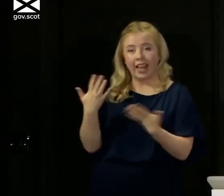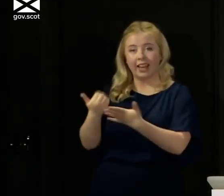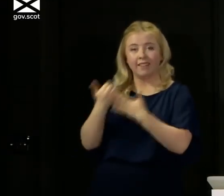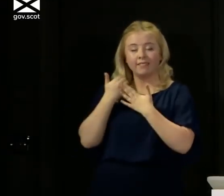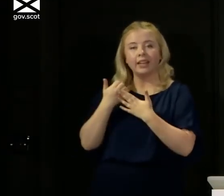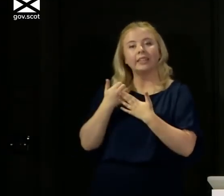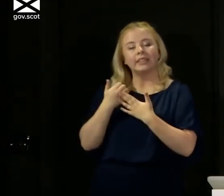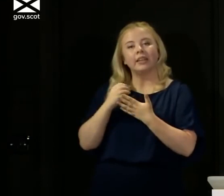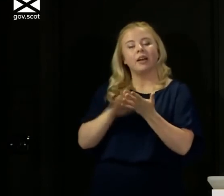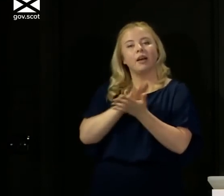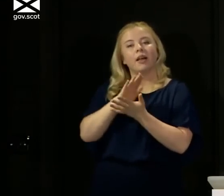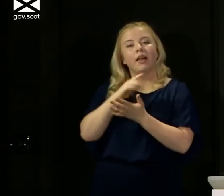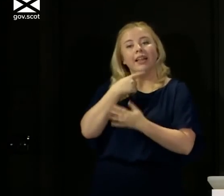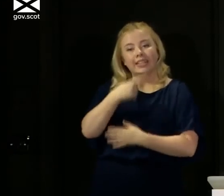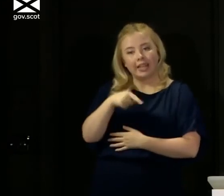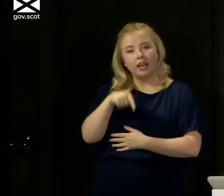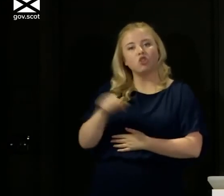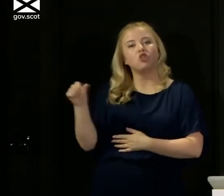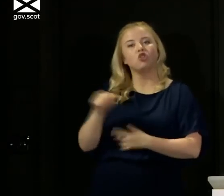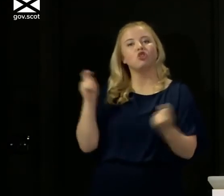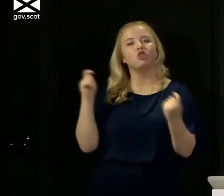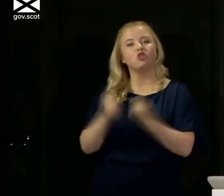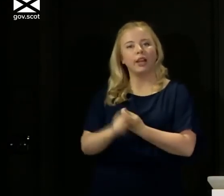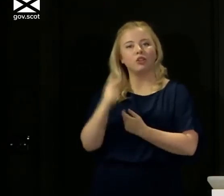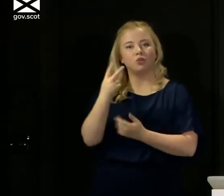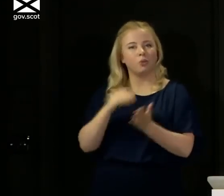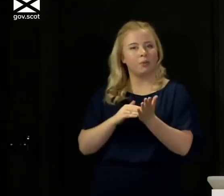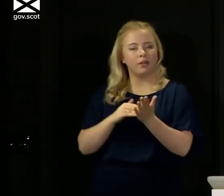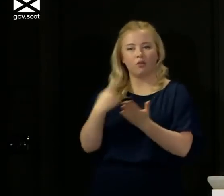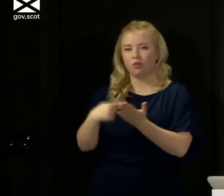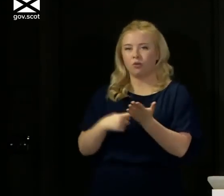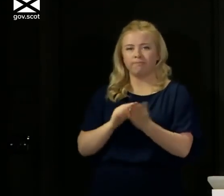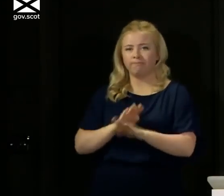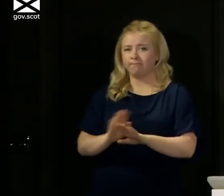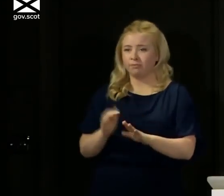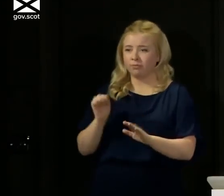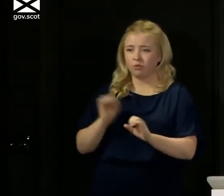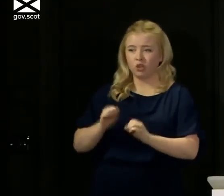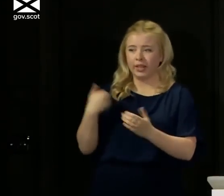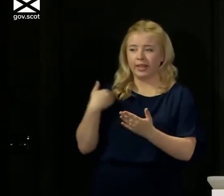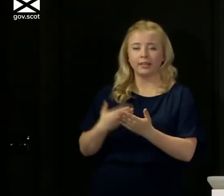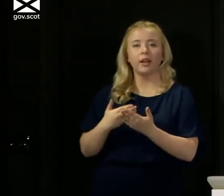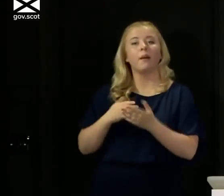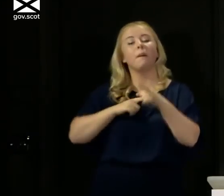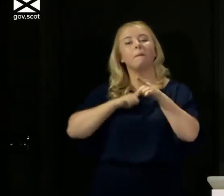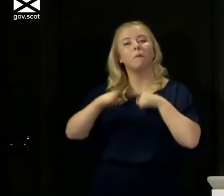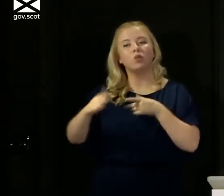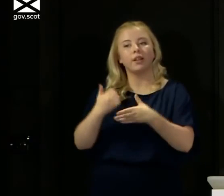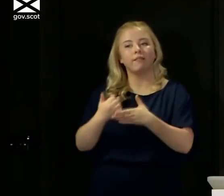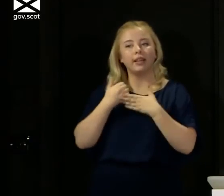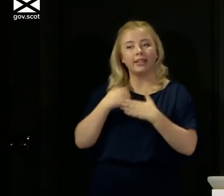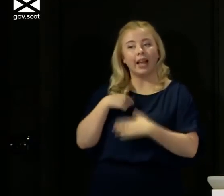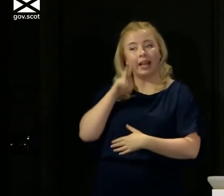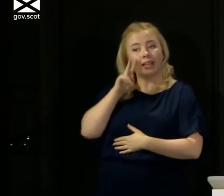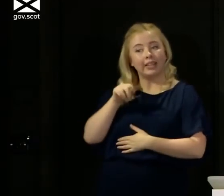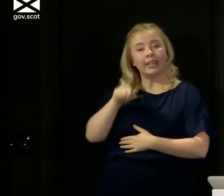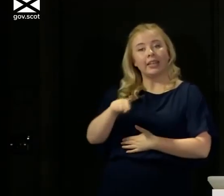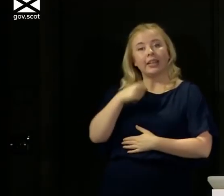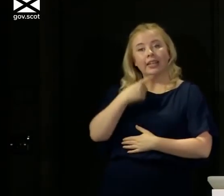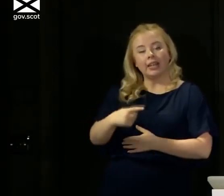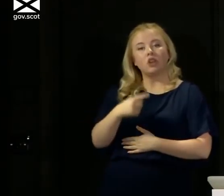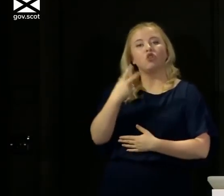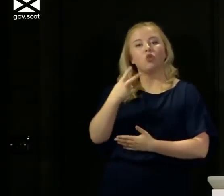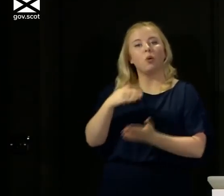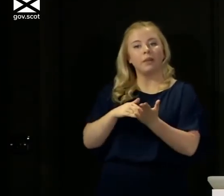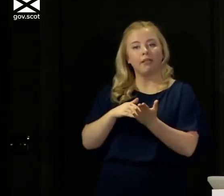a change in the two-metre rule right now. In fact, on the contrary, most of the advice I see says that the two-metre rule should